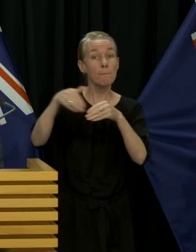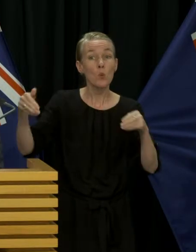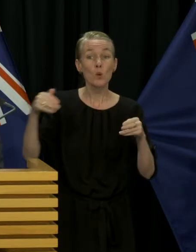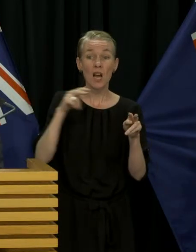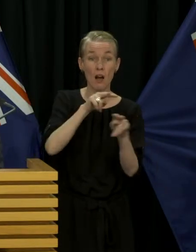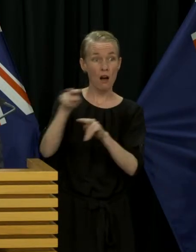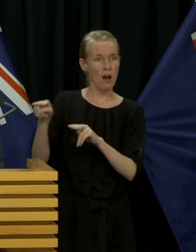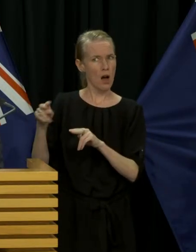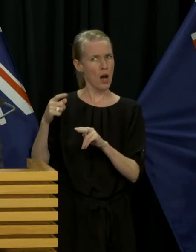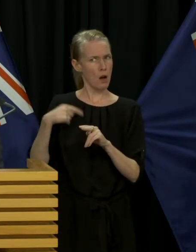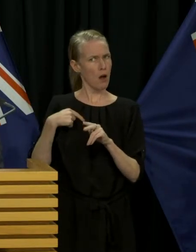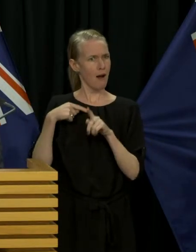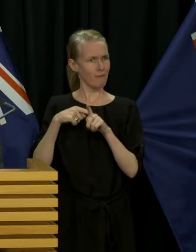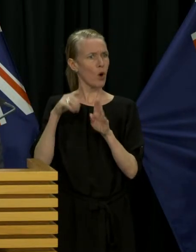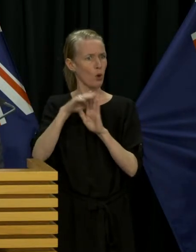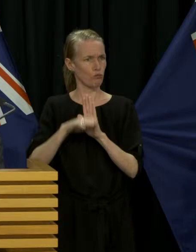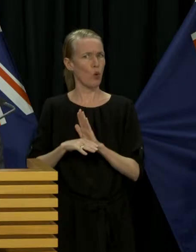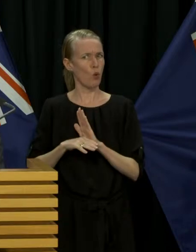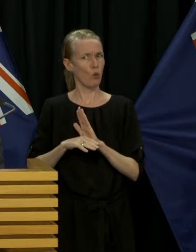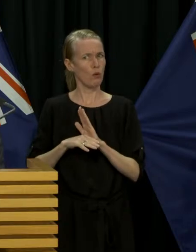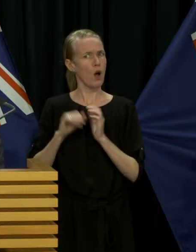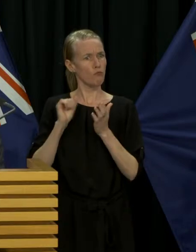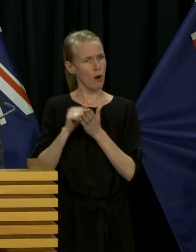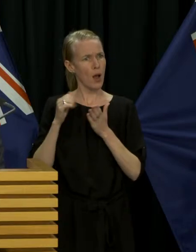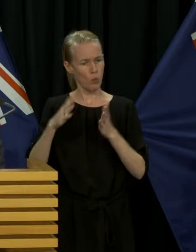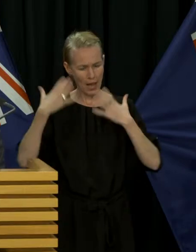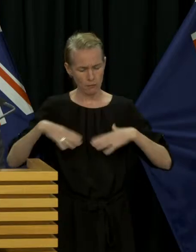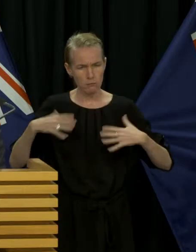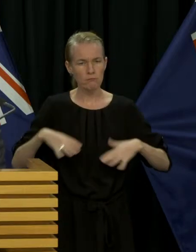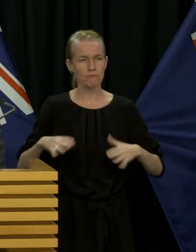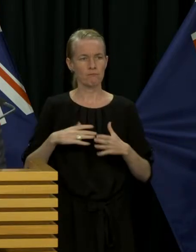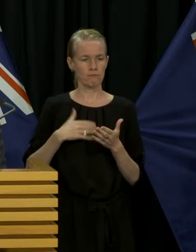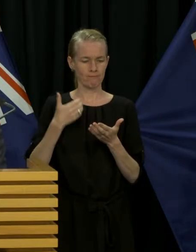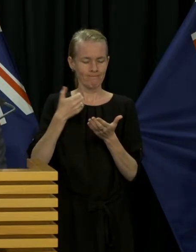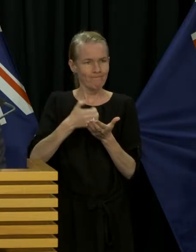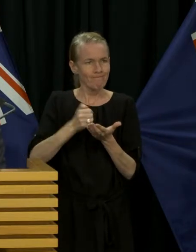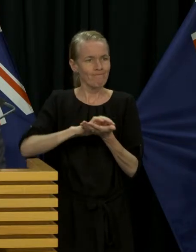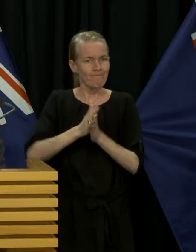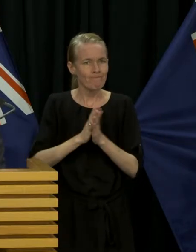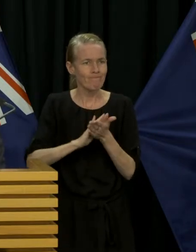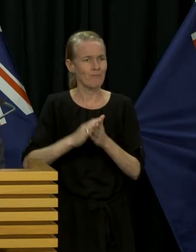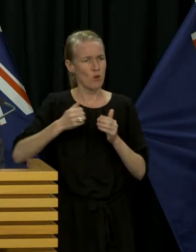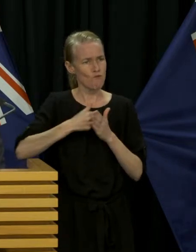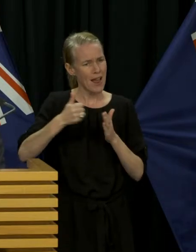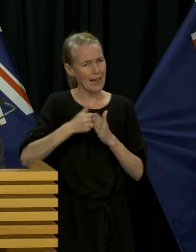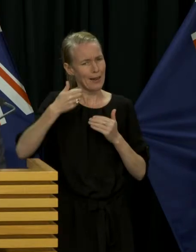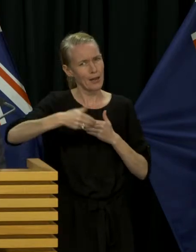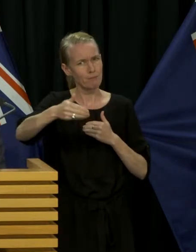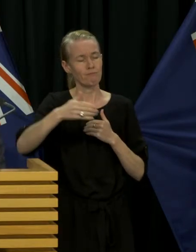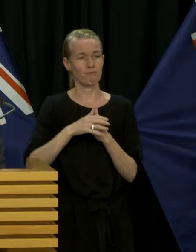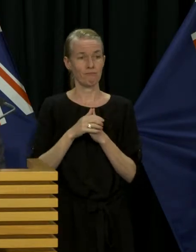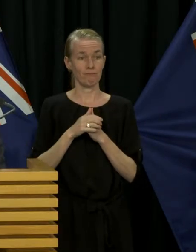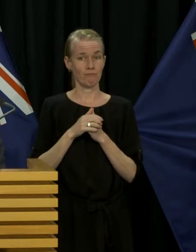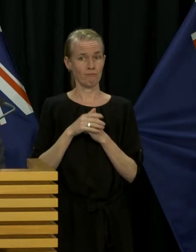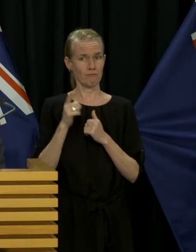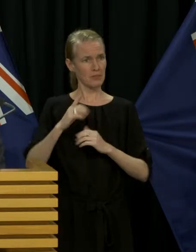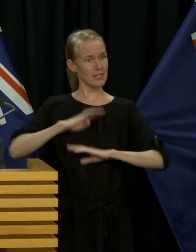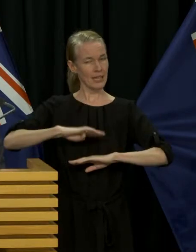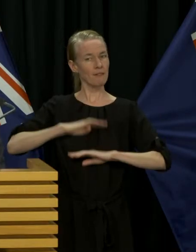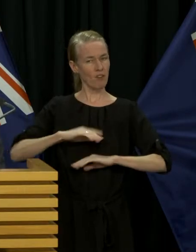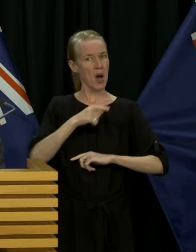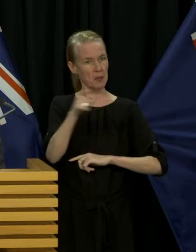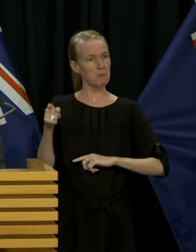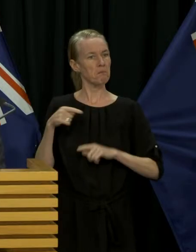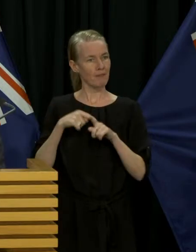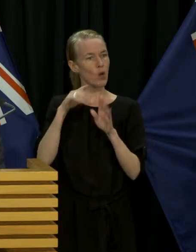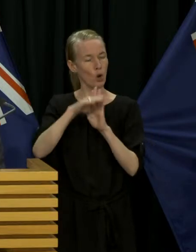approach to infection control, to wearing their PPE correctly, to sanitising when they need to. I didn't see any evidence of people not following the